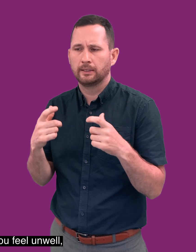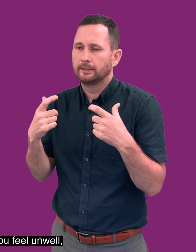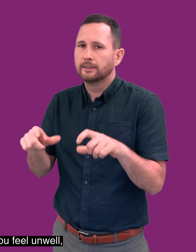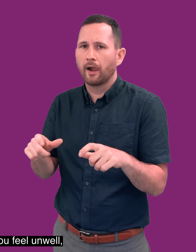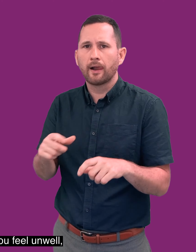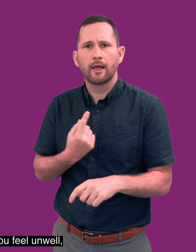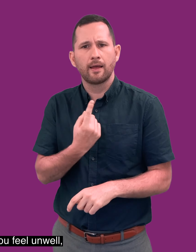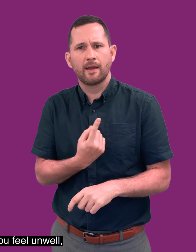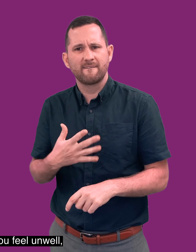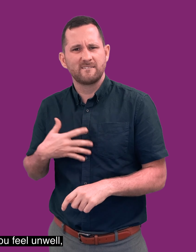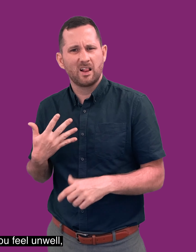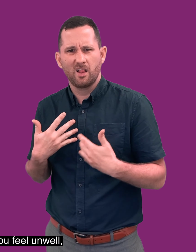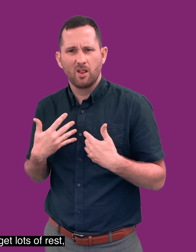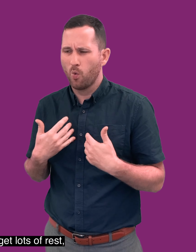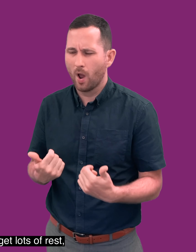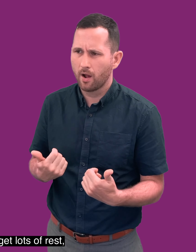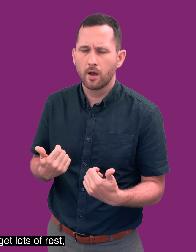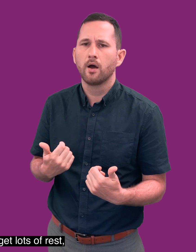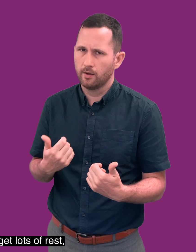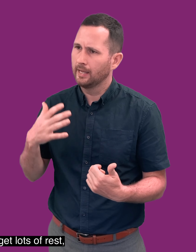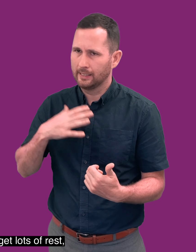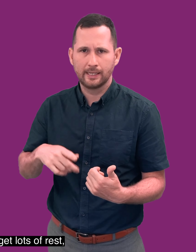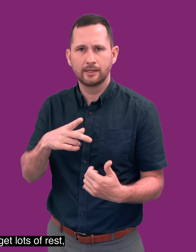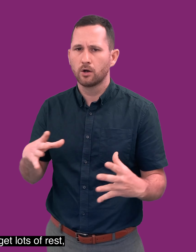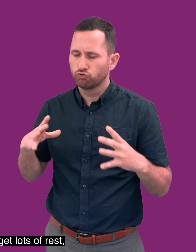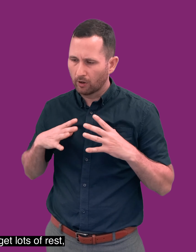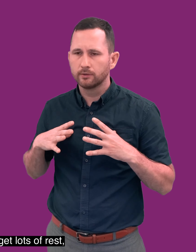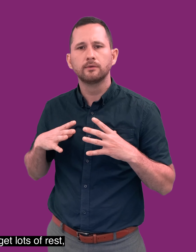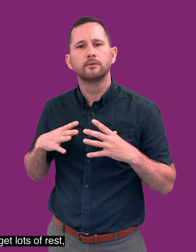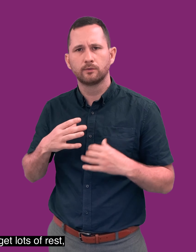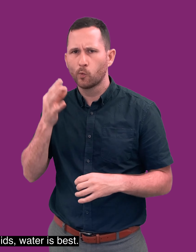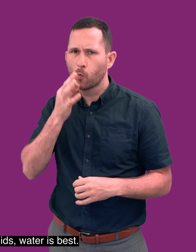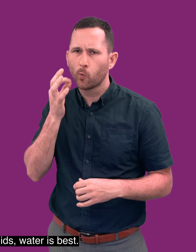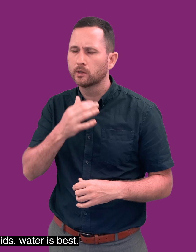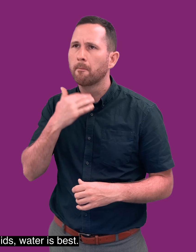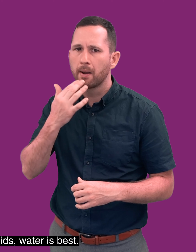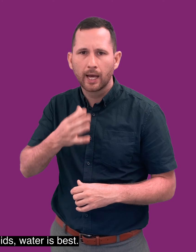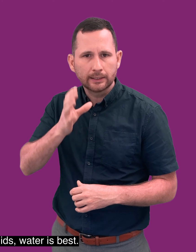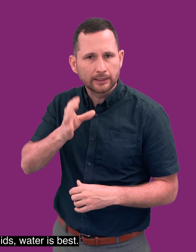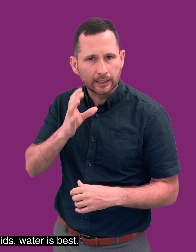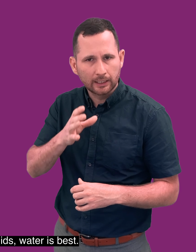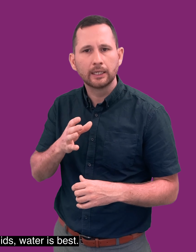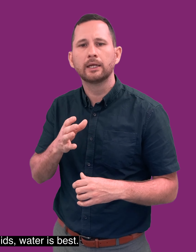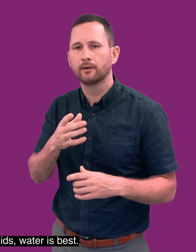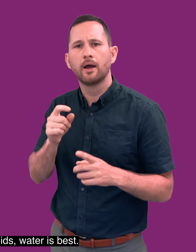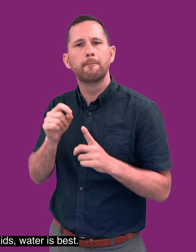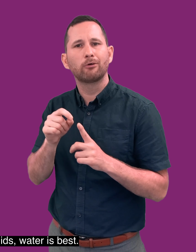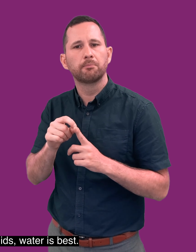However, if you feel unwell, it can help to get lots of rest, drink plenty of fluids, water is